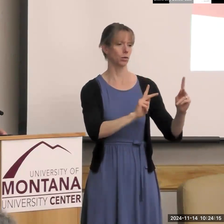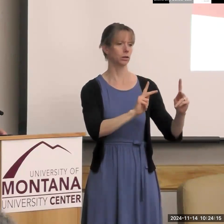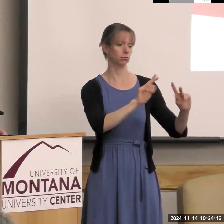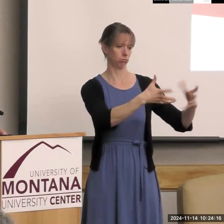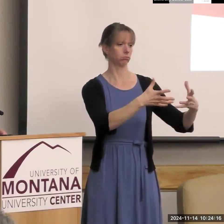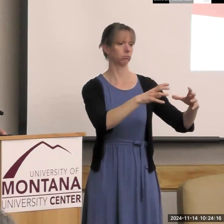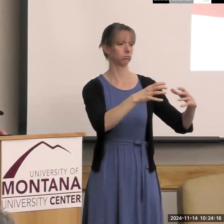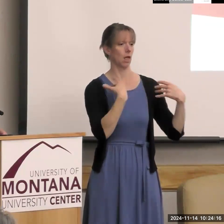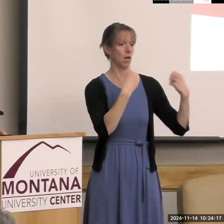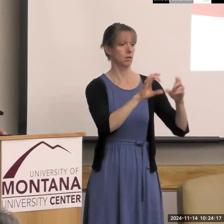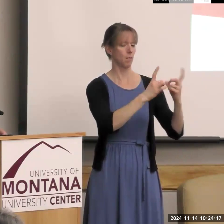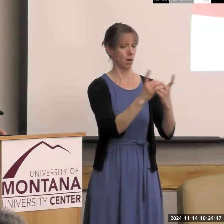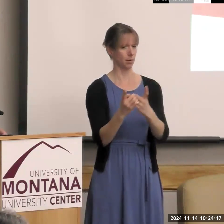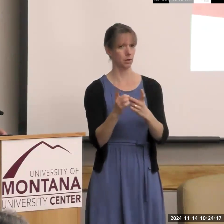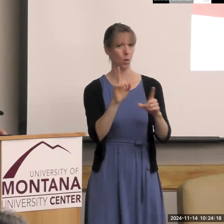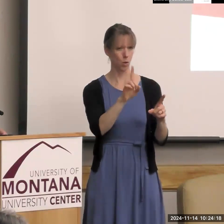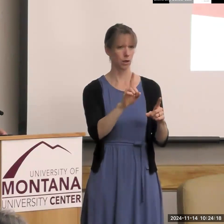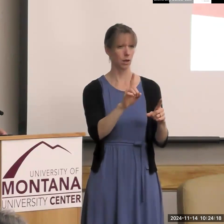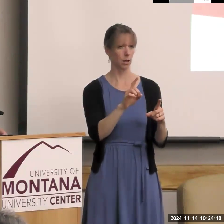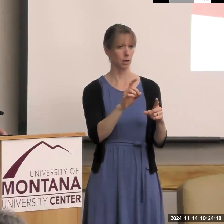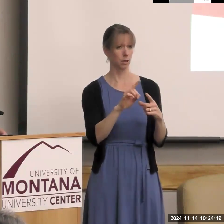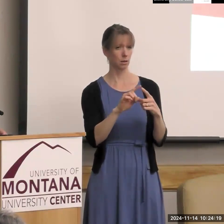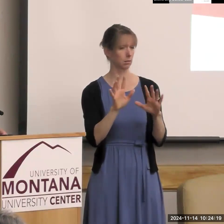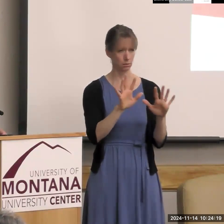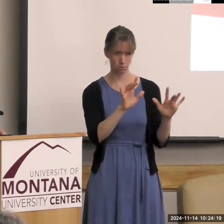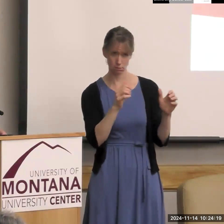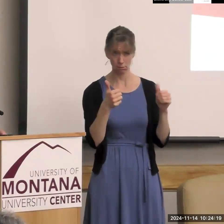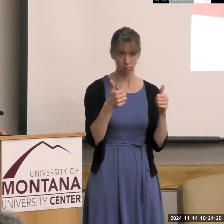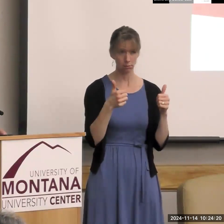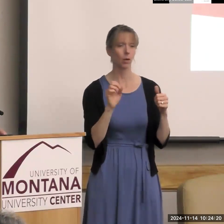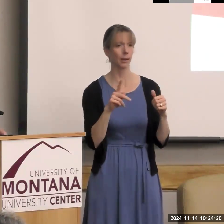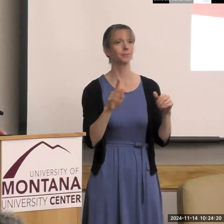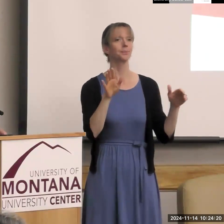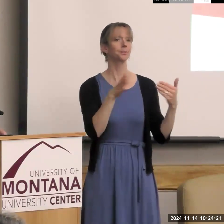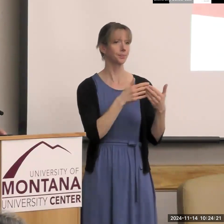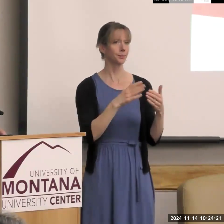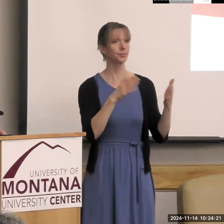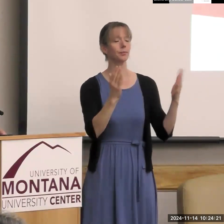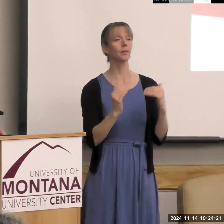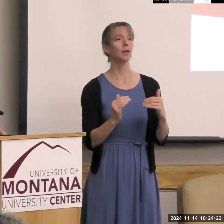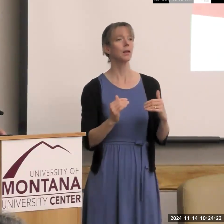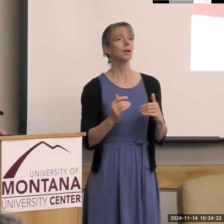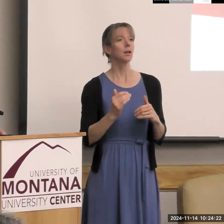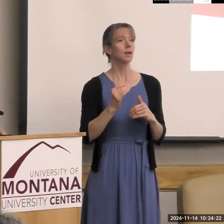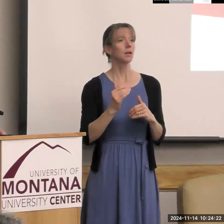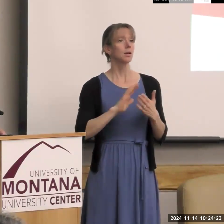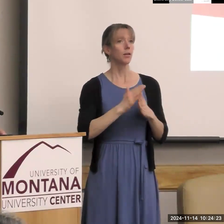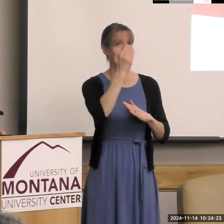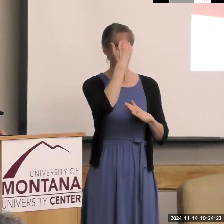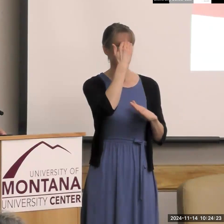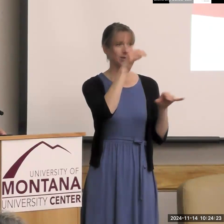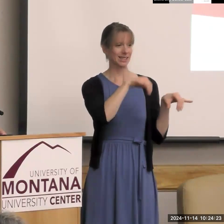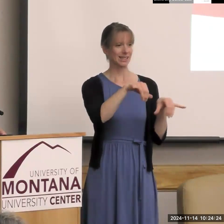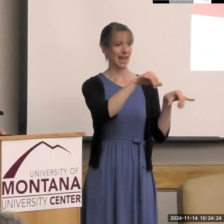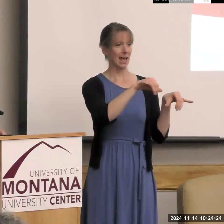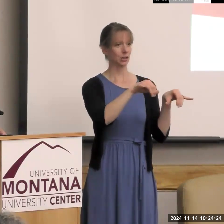health departments. Give you a second on that one if you need it. Okay. So yeah. So anyway, familiar with those standards and measures.